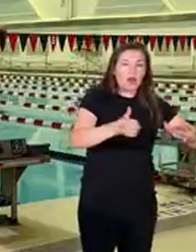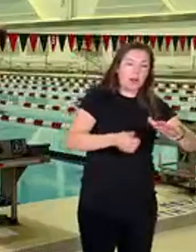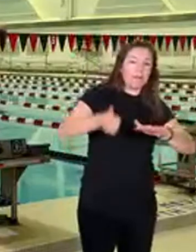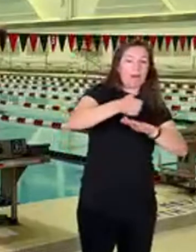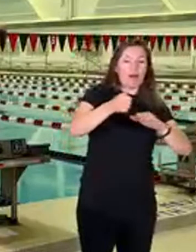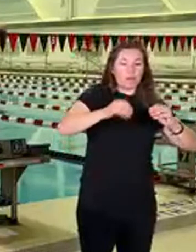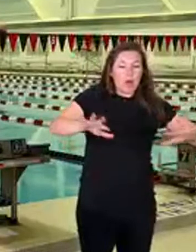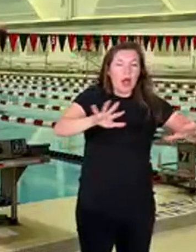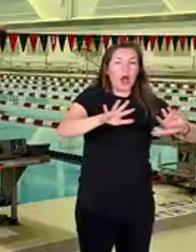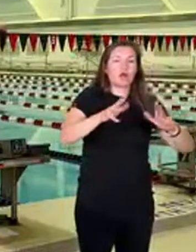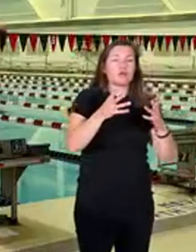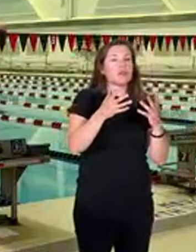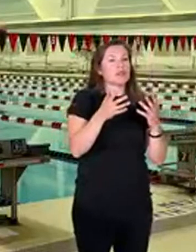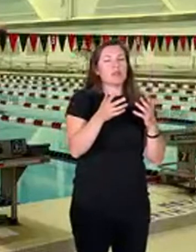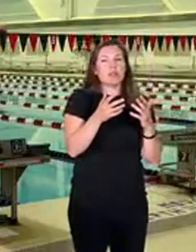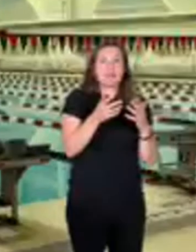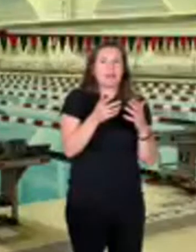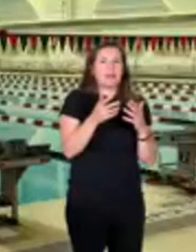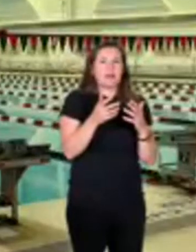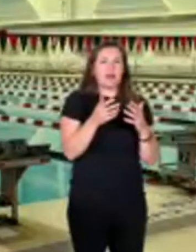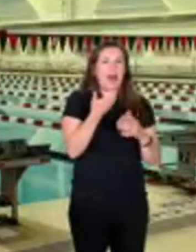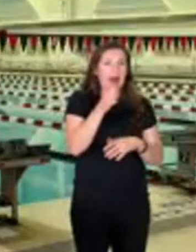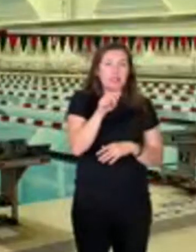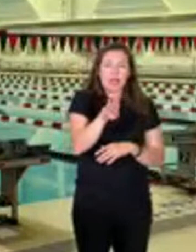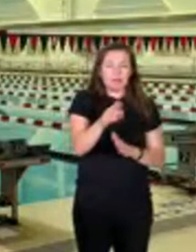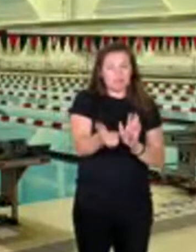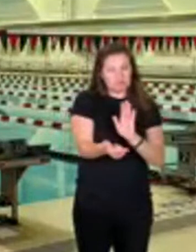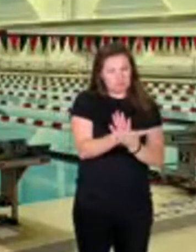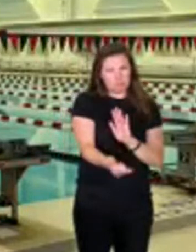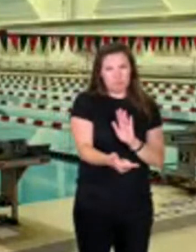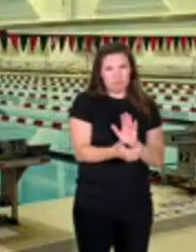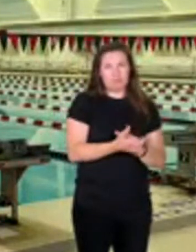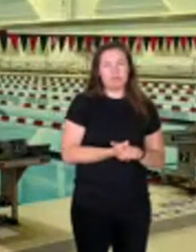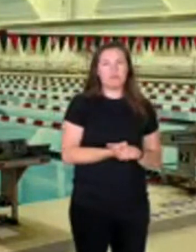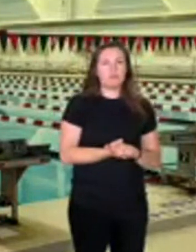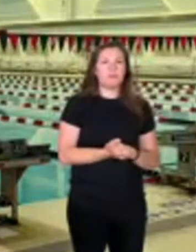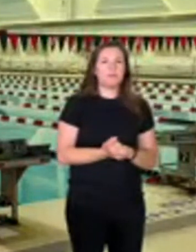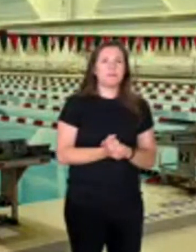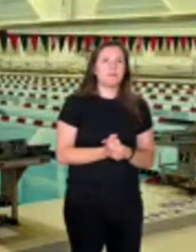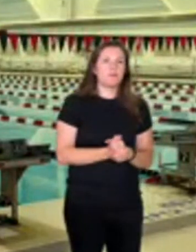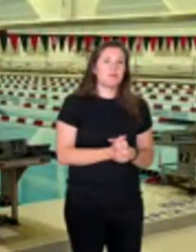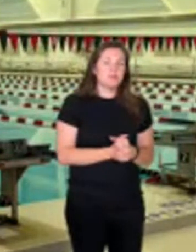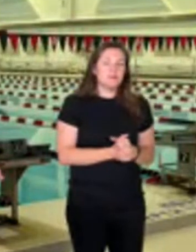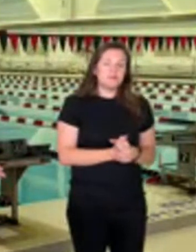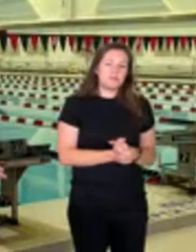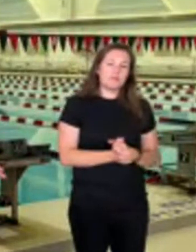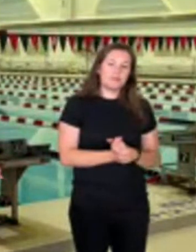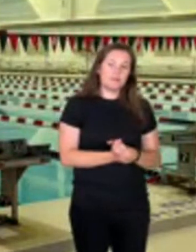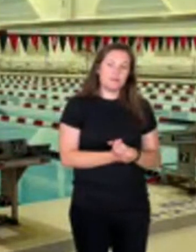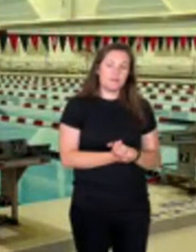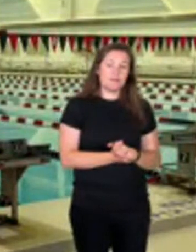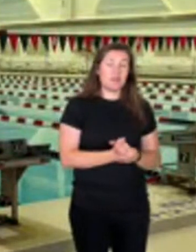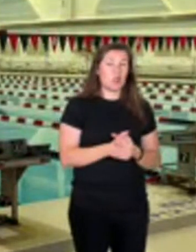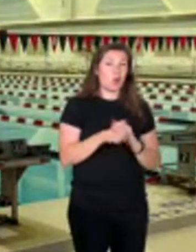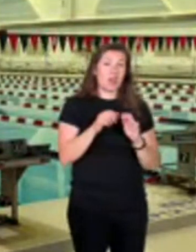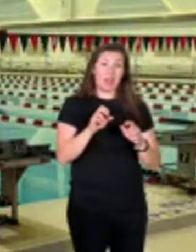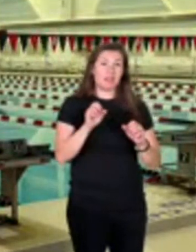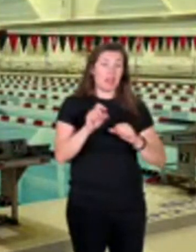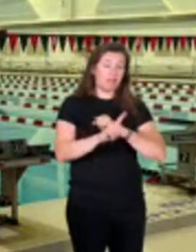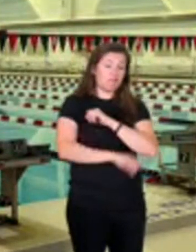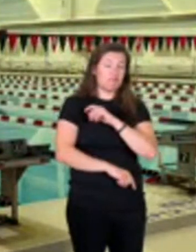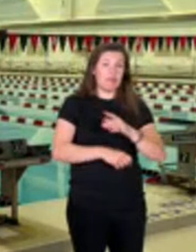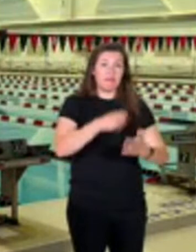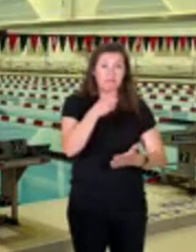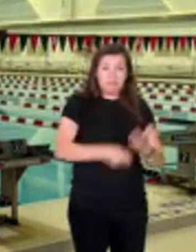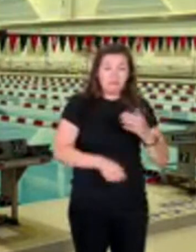underground, in-ground I should say, or just a hot tub. It's illegal, and not only are you subject to a fine,